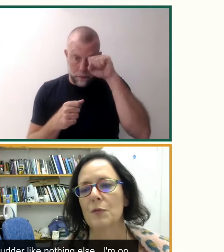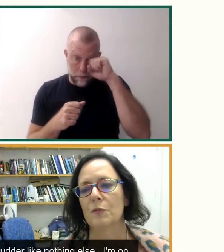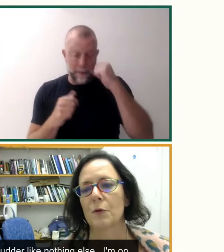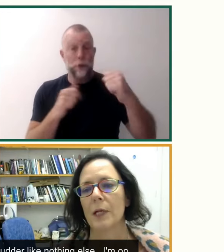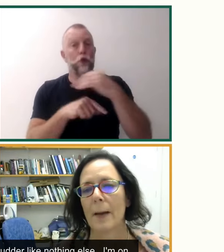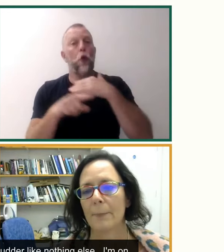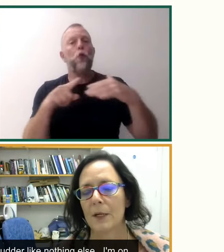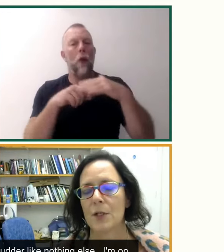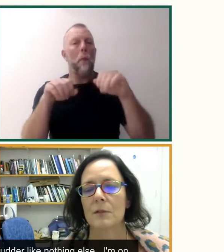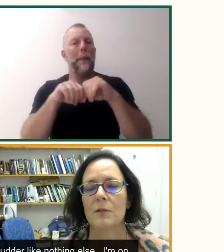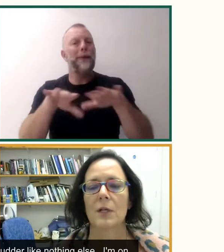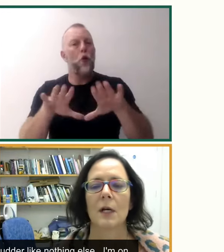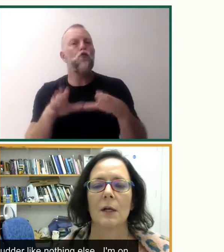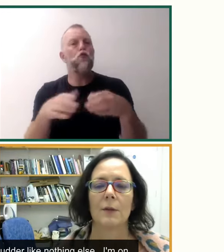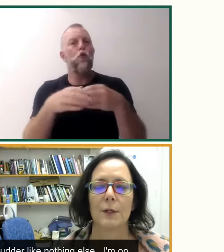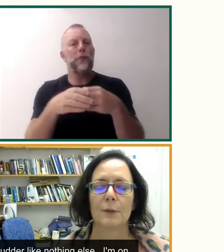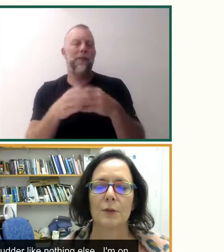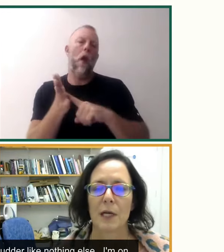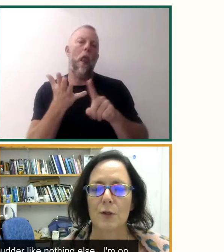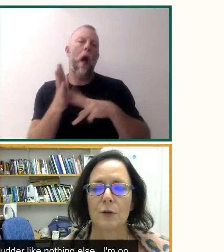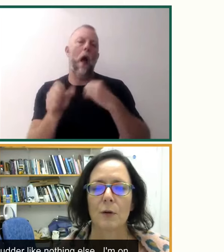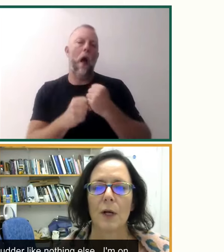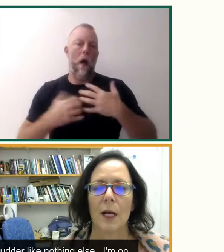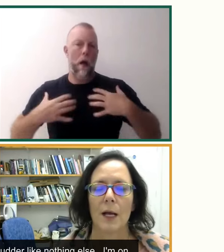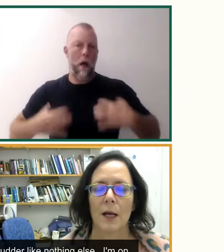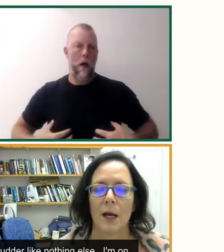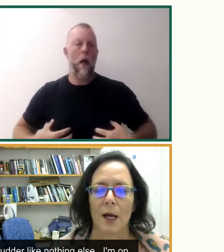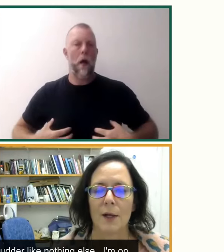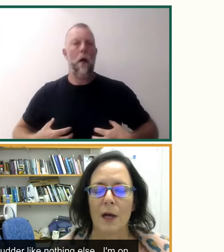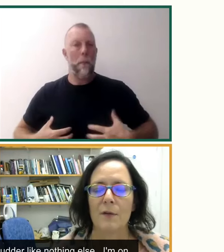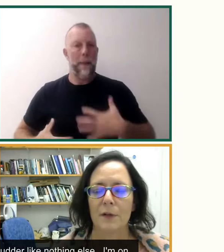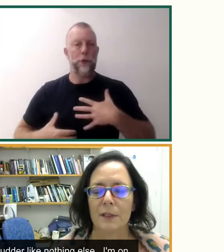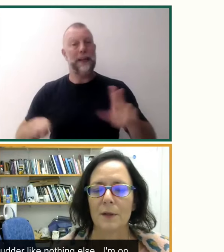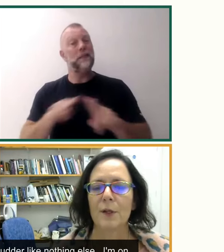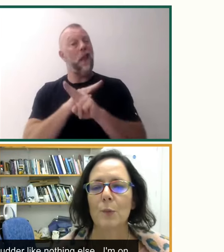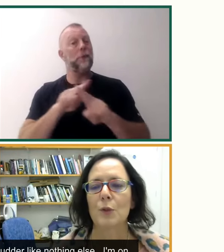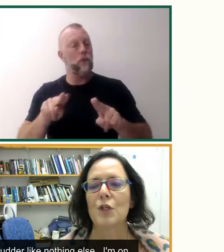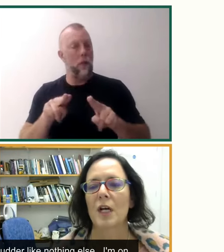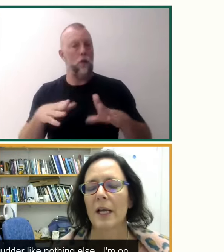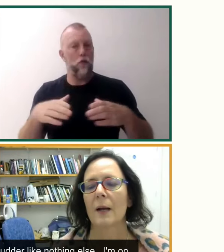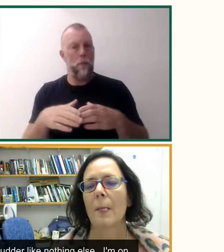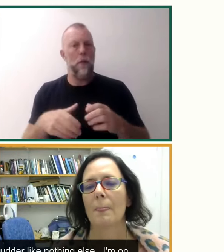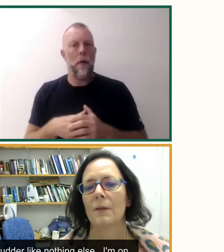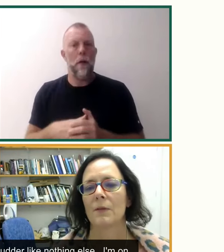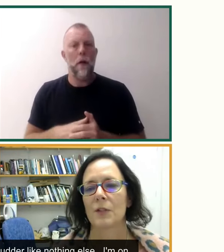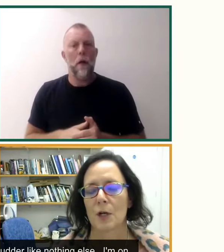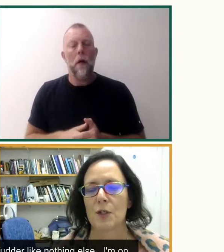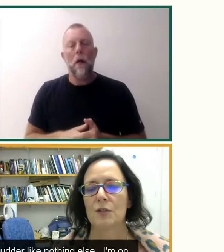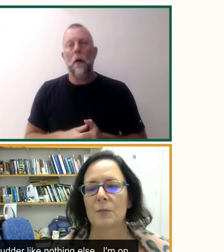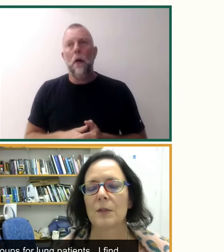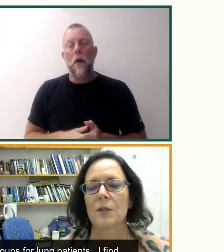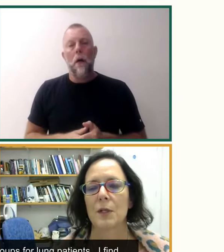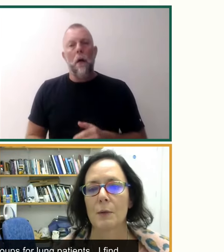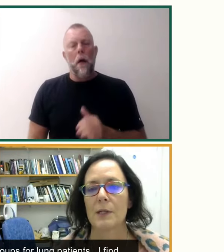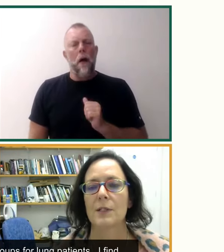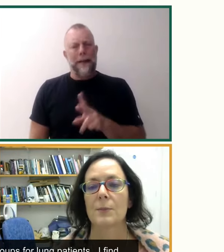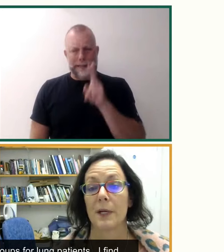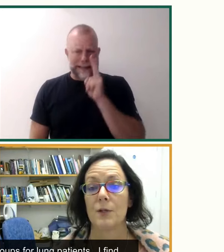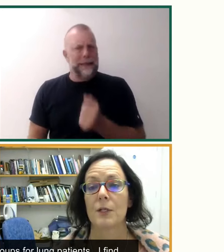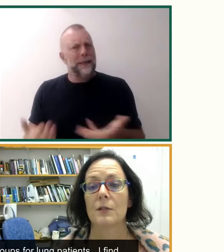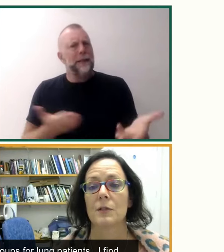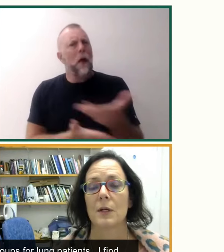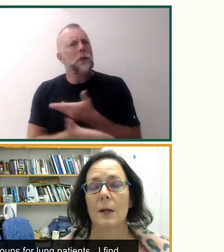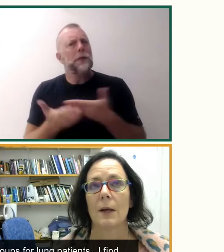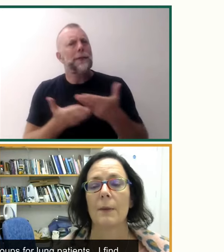media-based groups for LAM patients that are international. And I find nothing more chilling than the discussions amongst the